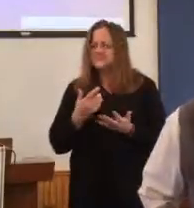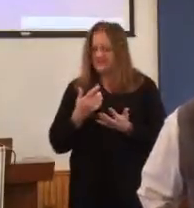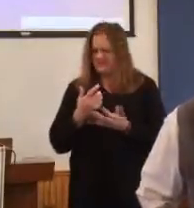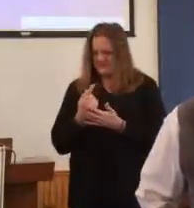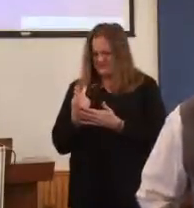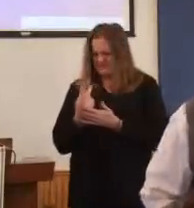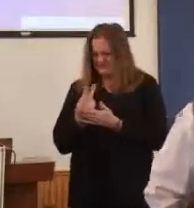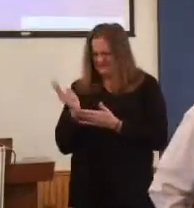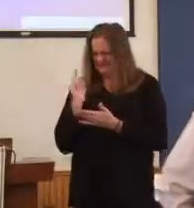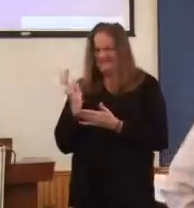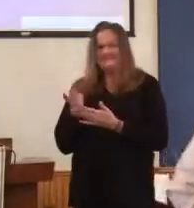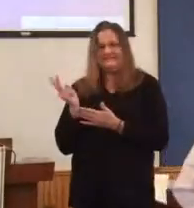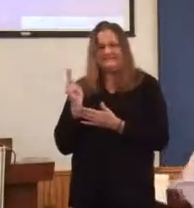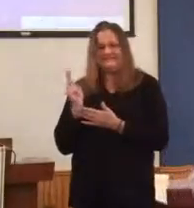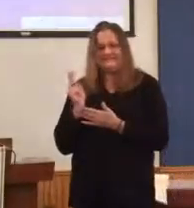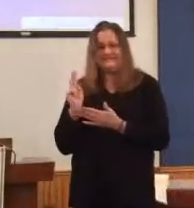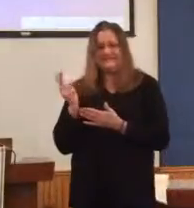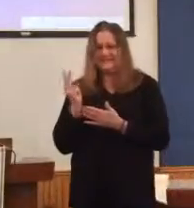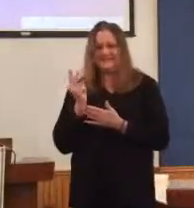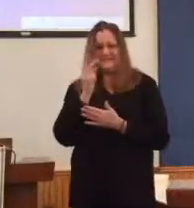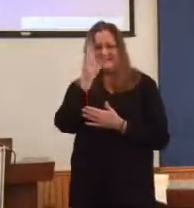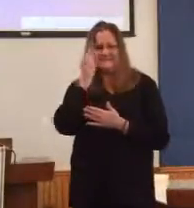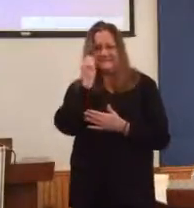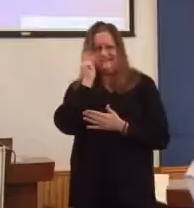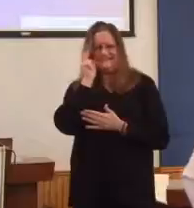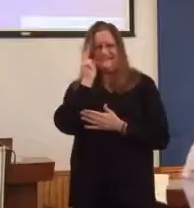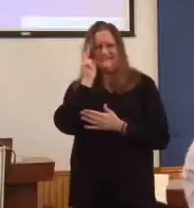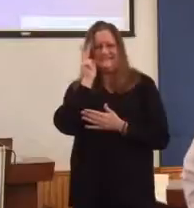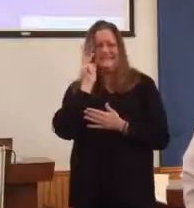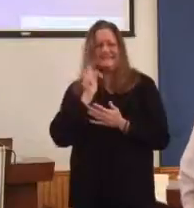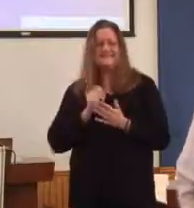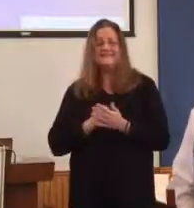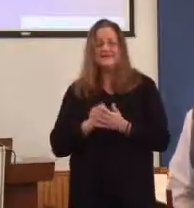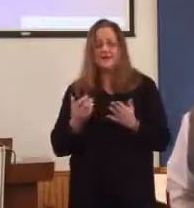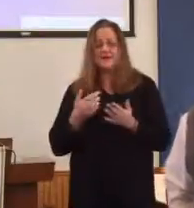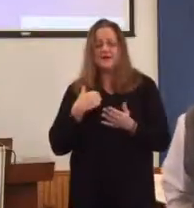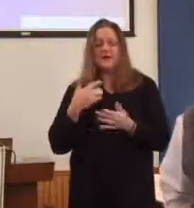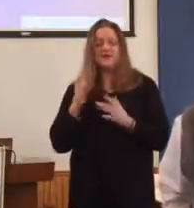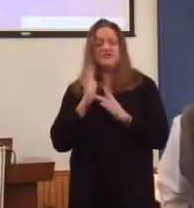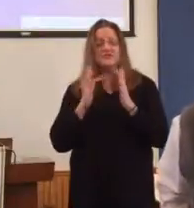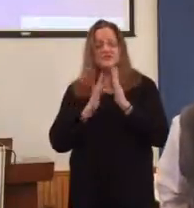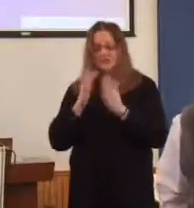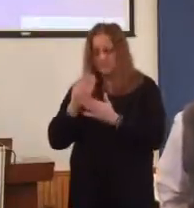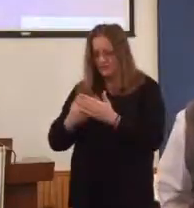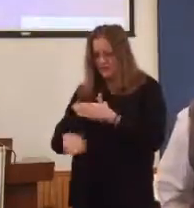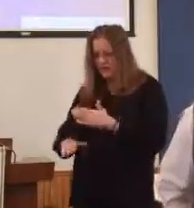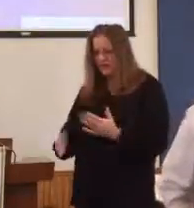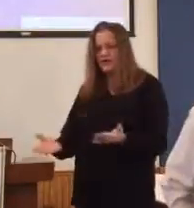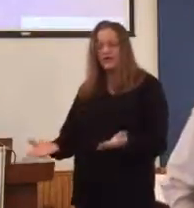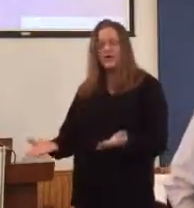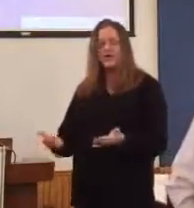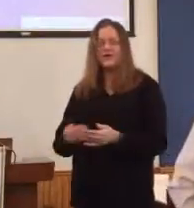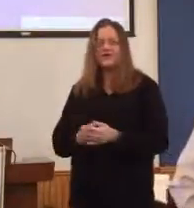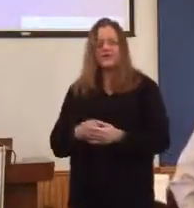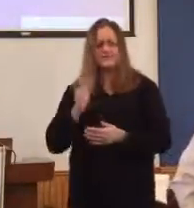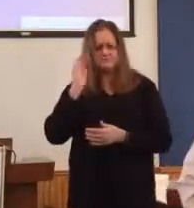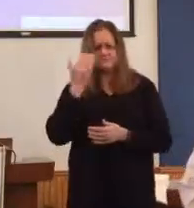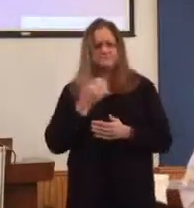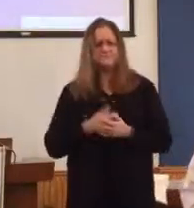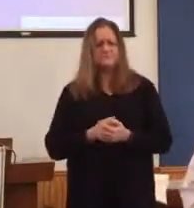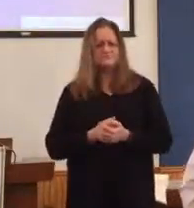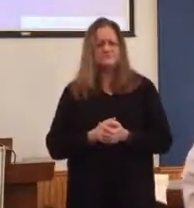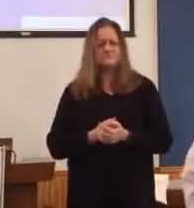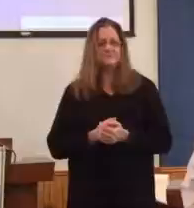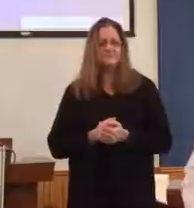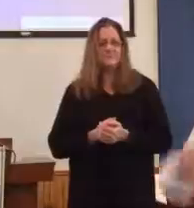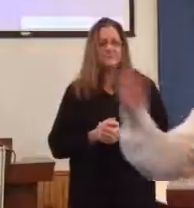weeks ago, no, a couple of days ago, that Jesus was born. It just seems that way.